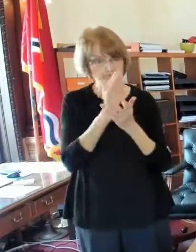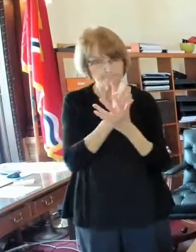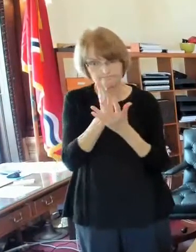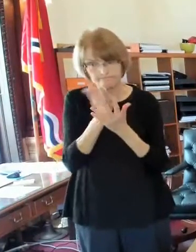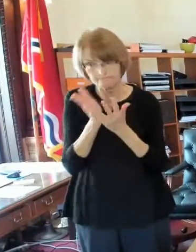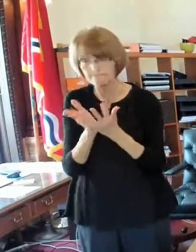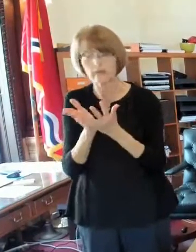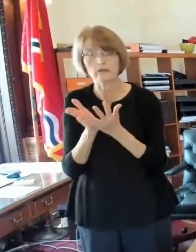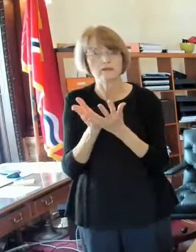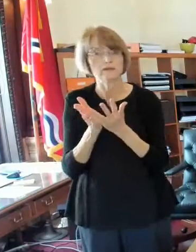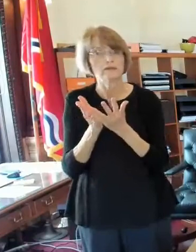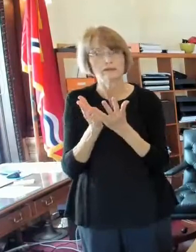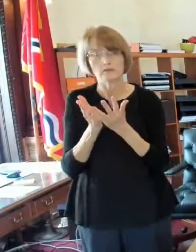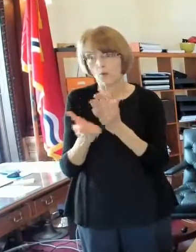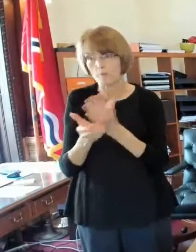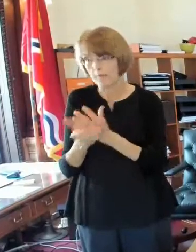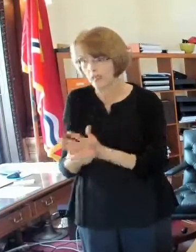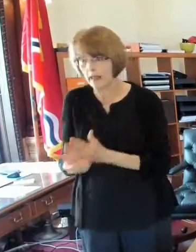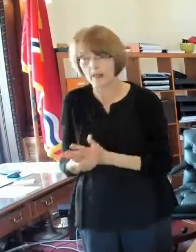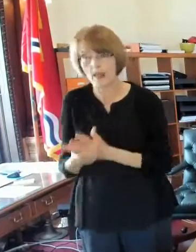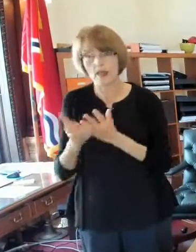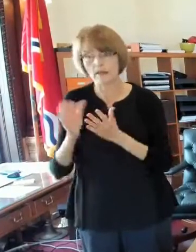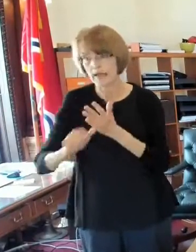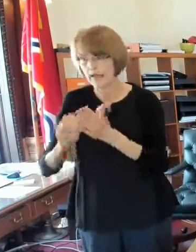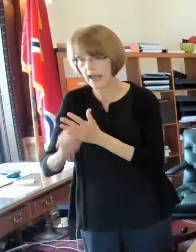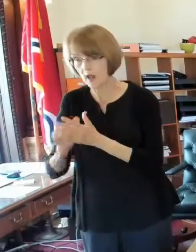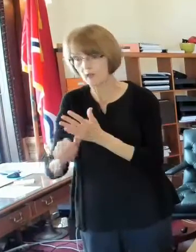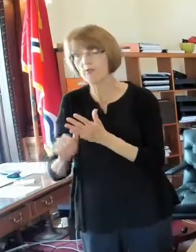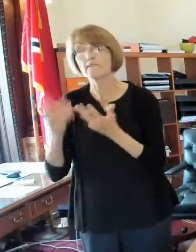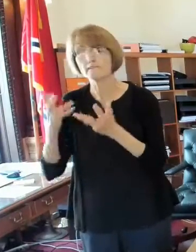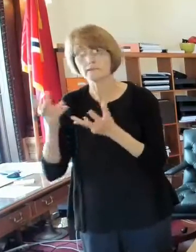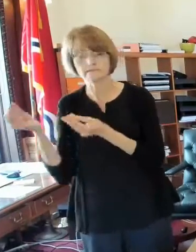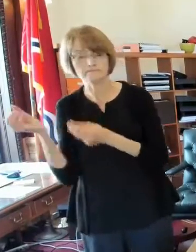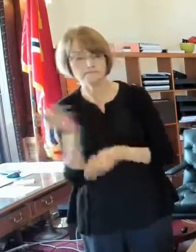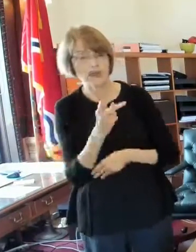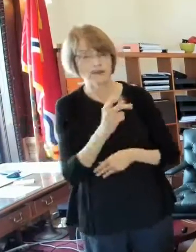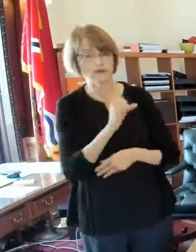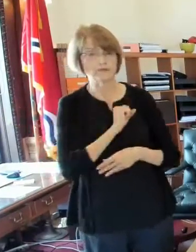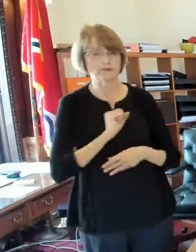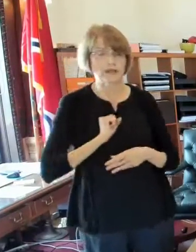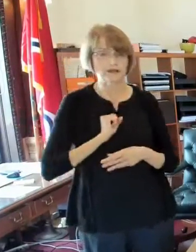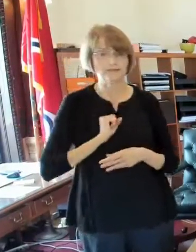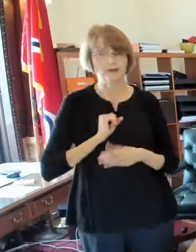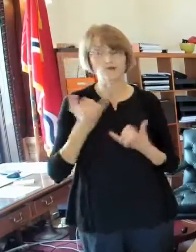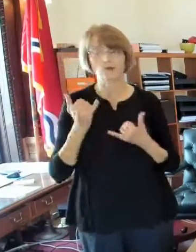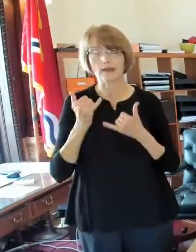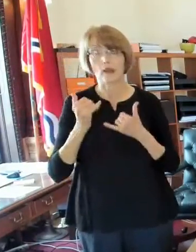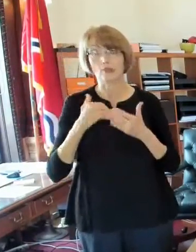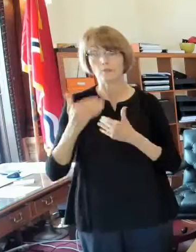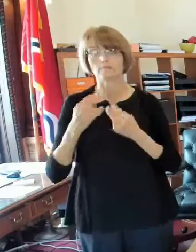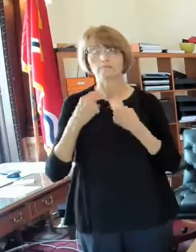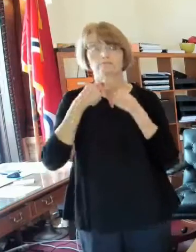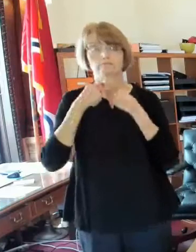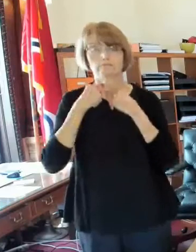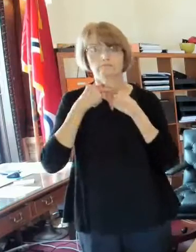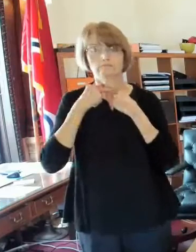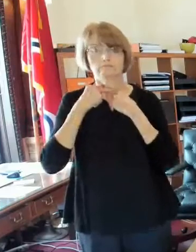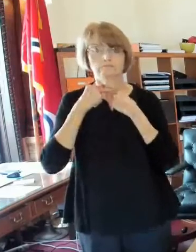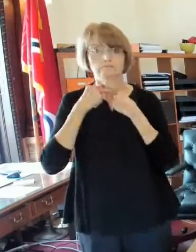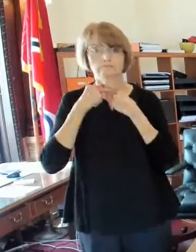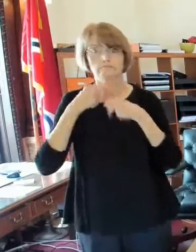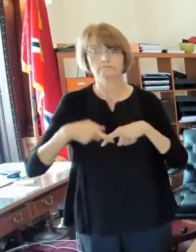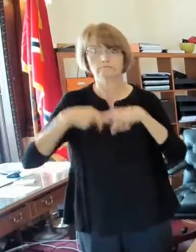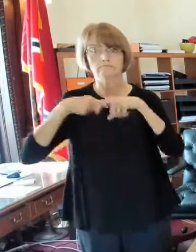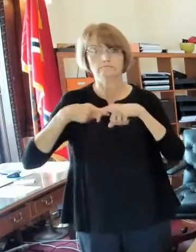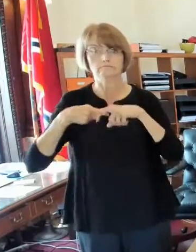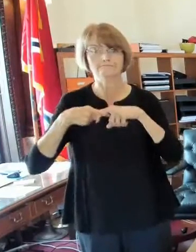go back to the Senate. So this is all kind of, clogged up, if you will, in Jeff City, because these